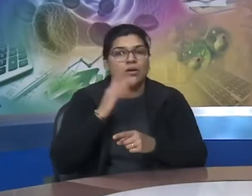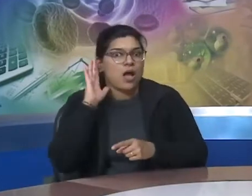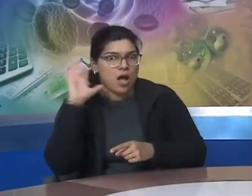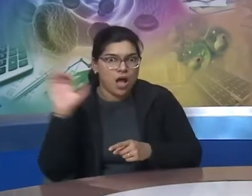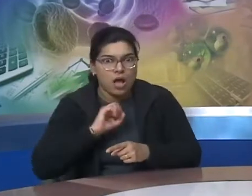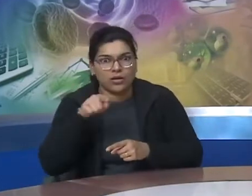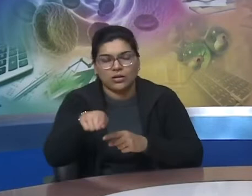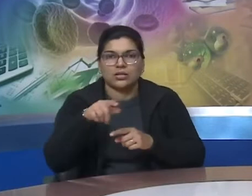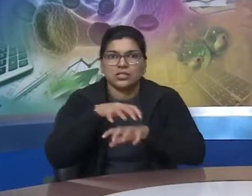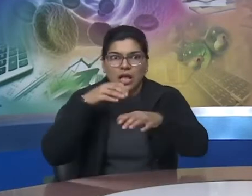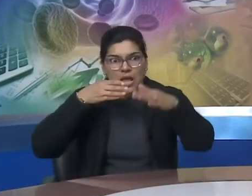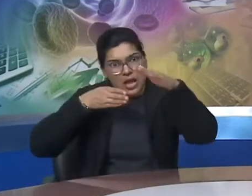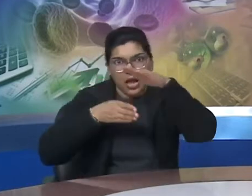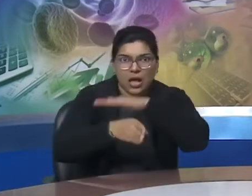The teacher